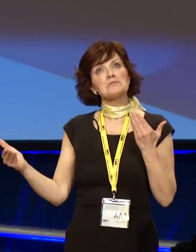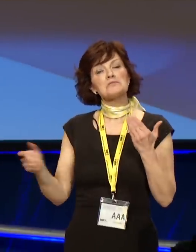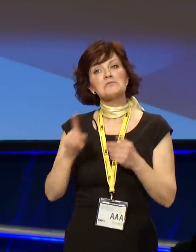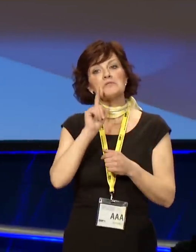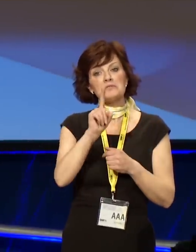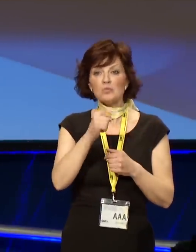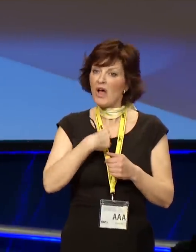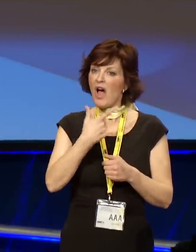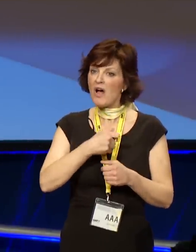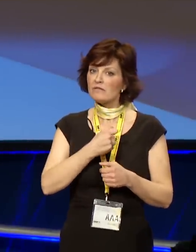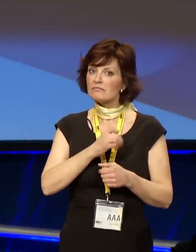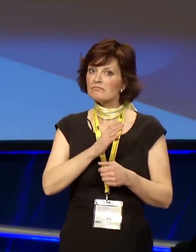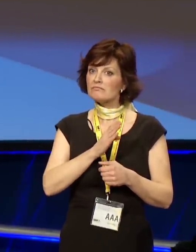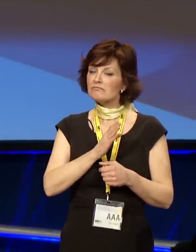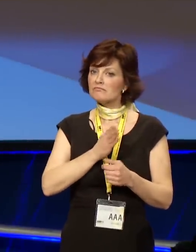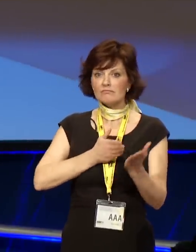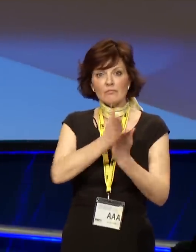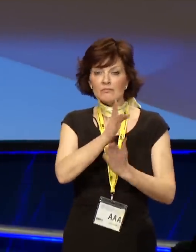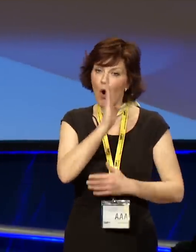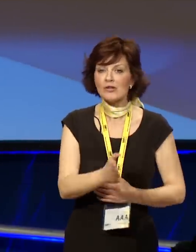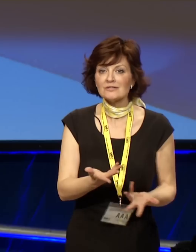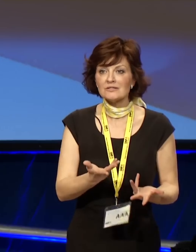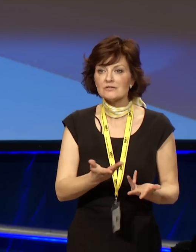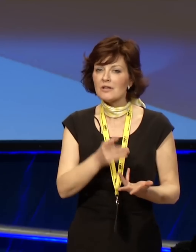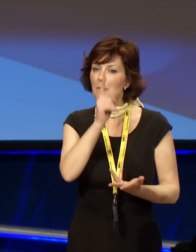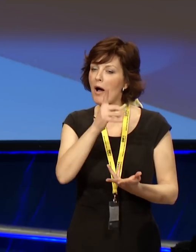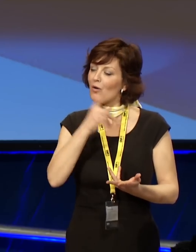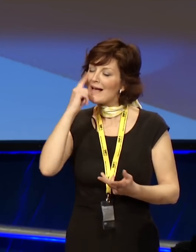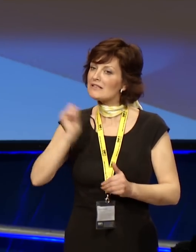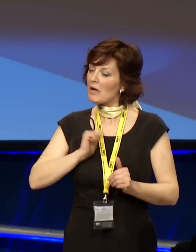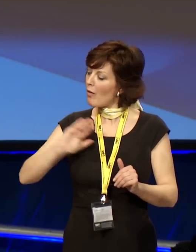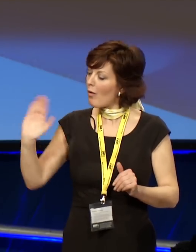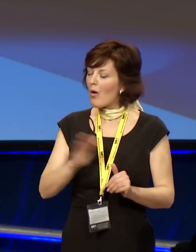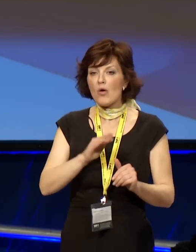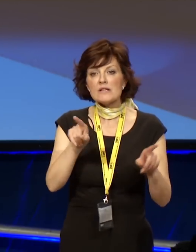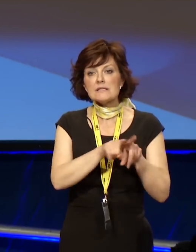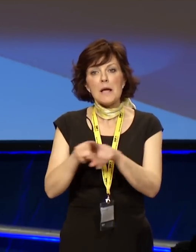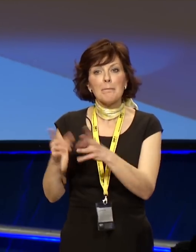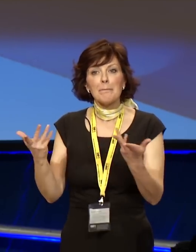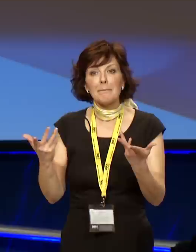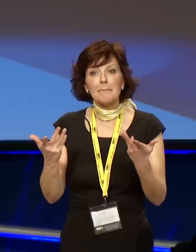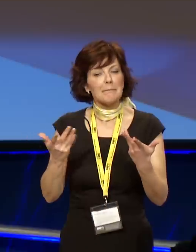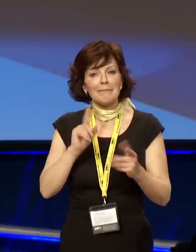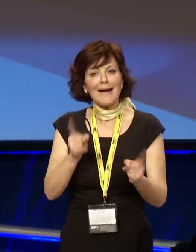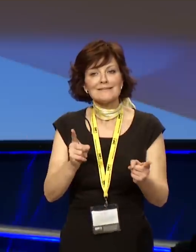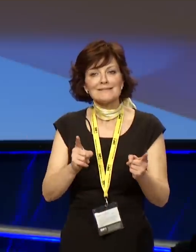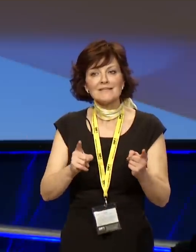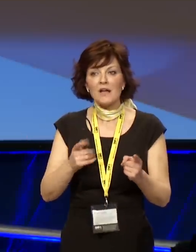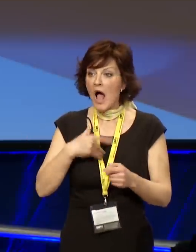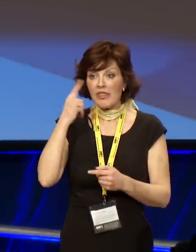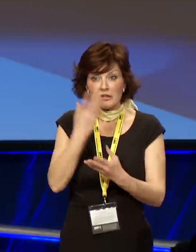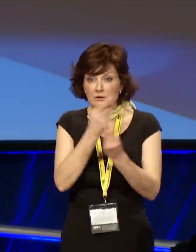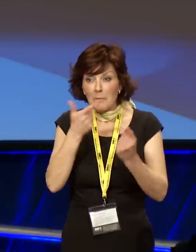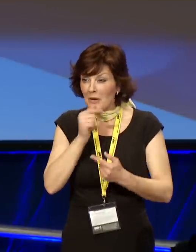think that everyone is the same. I mean, it was quite an interesting contrast. I mean, I think that Mervyn King and Mark Carney are outstanding public